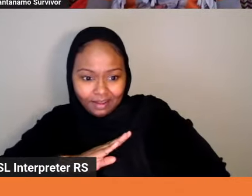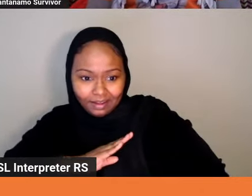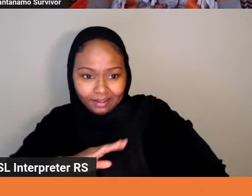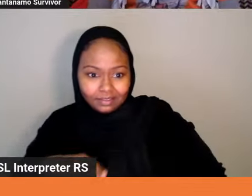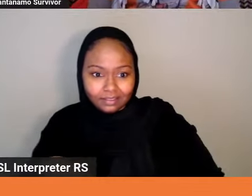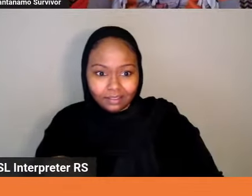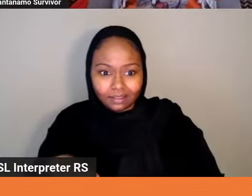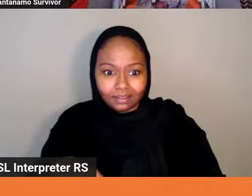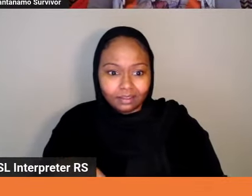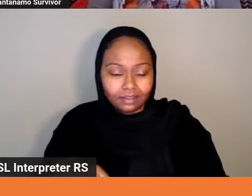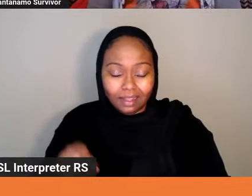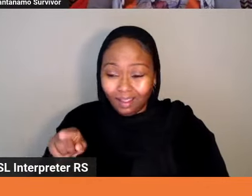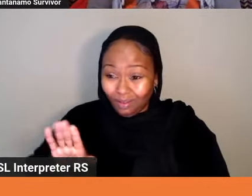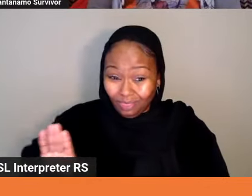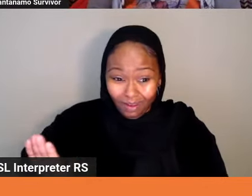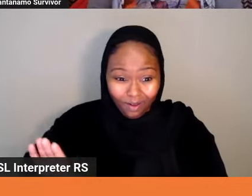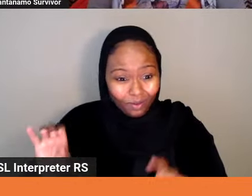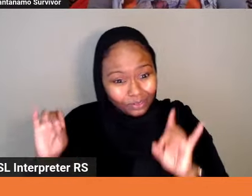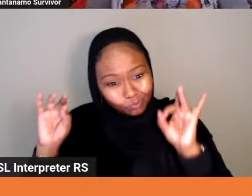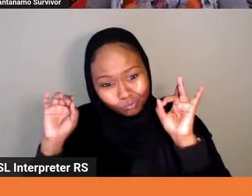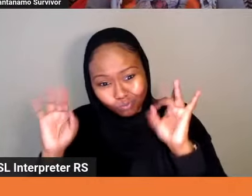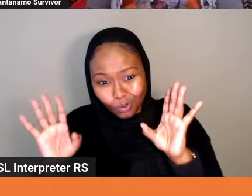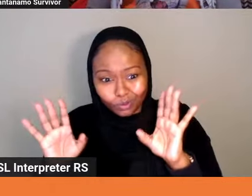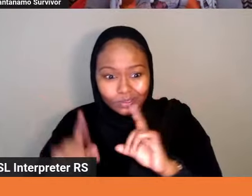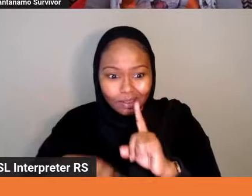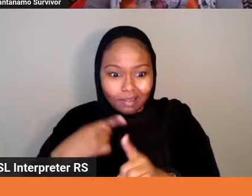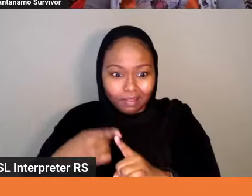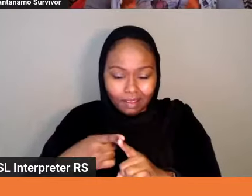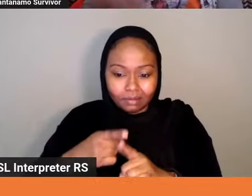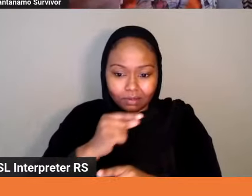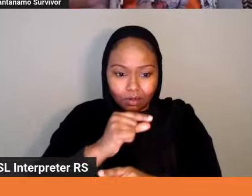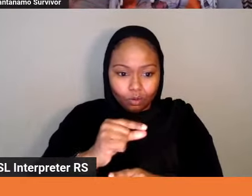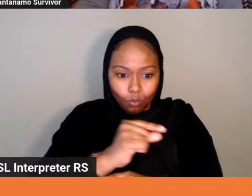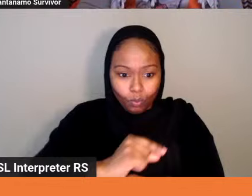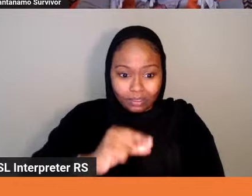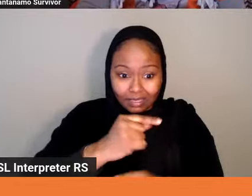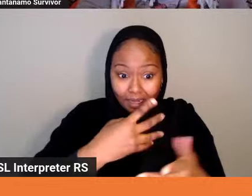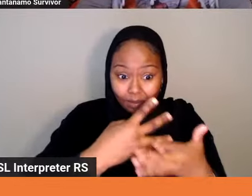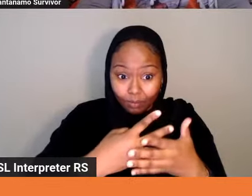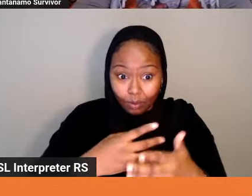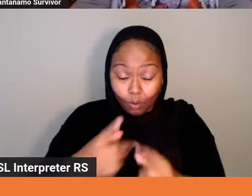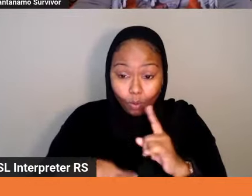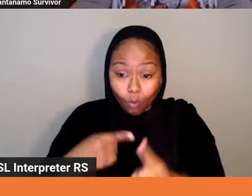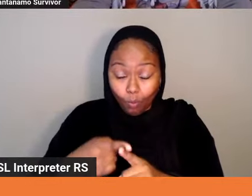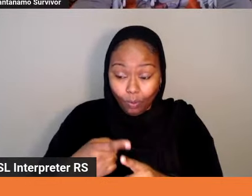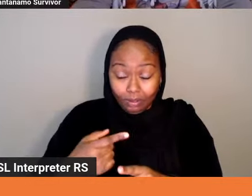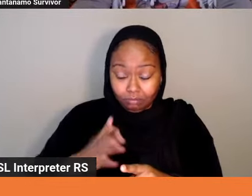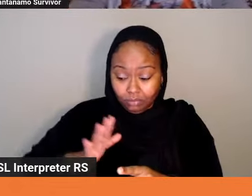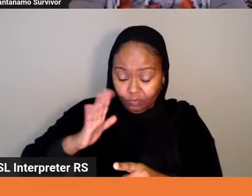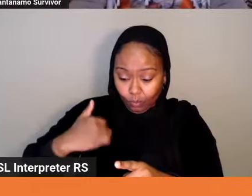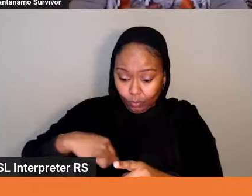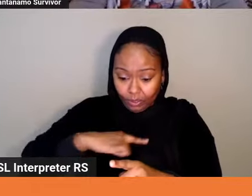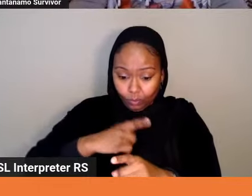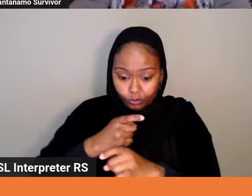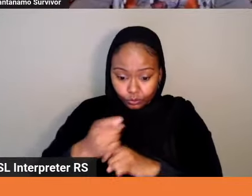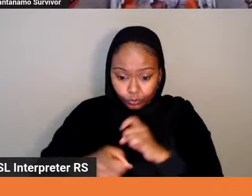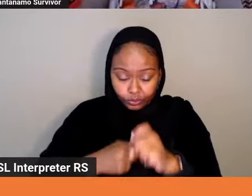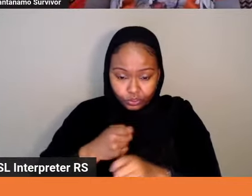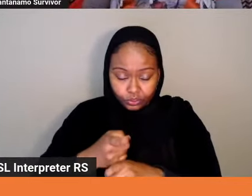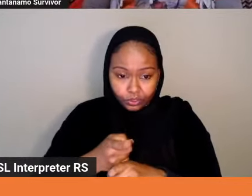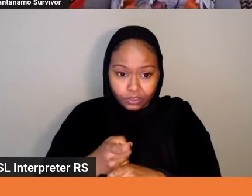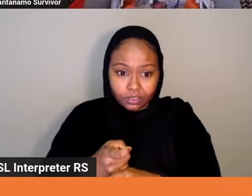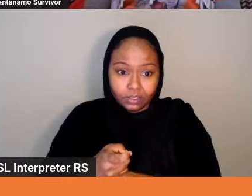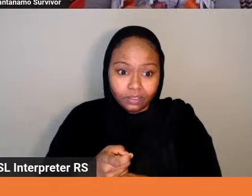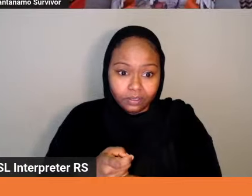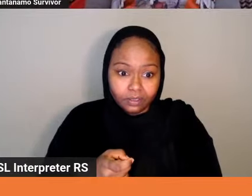than Guantanamo, because when they used to torture us at Guantanamo, the interrogators,